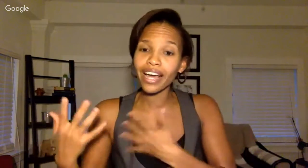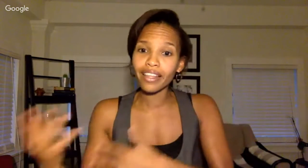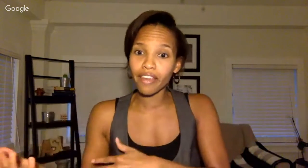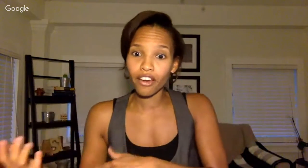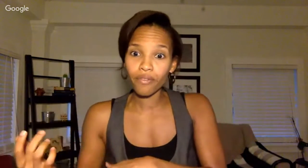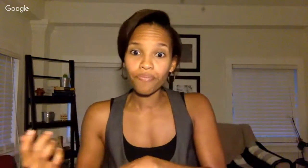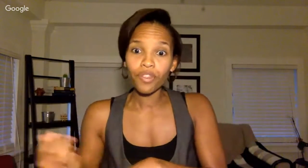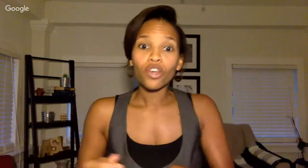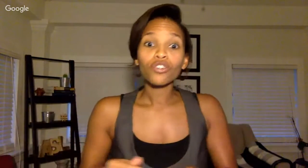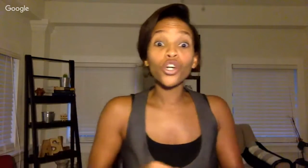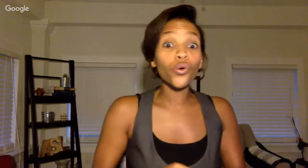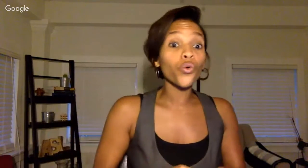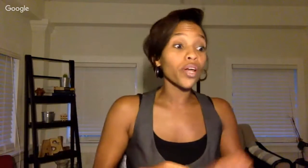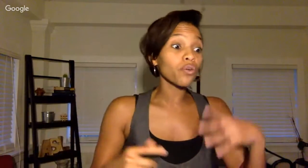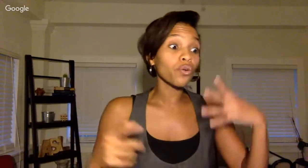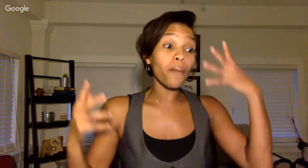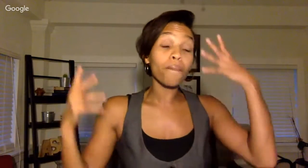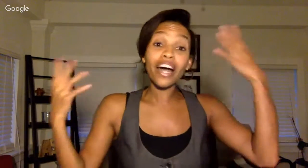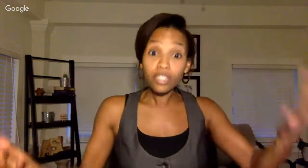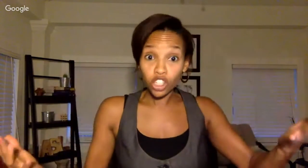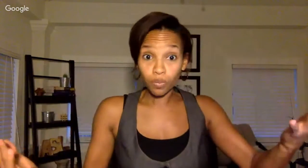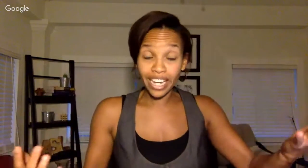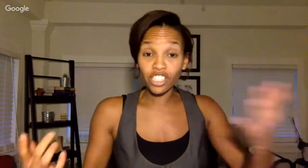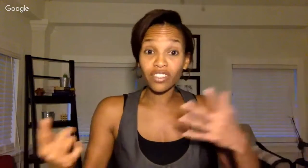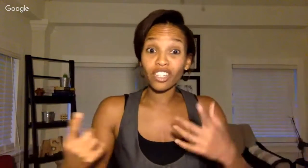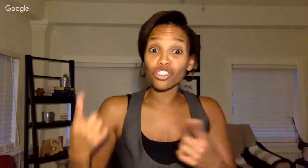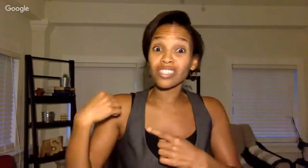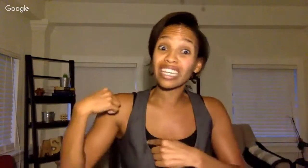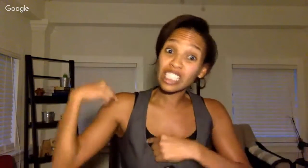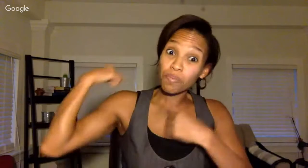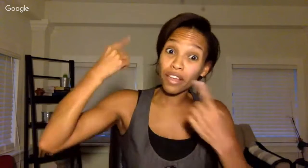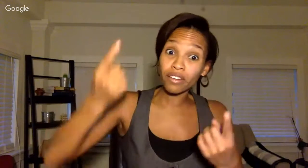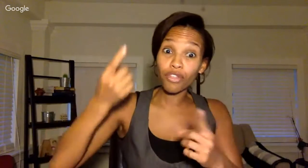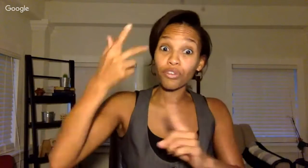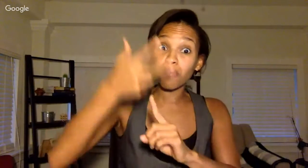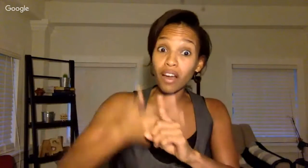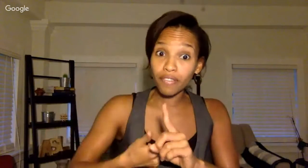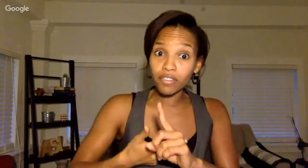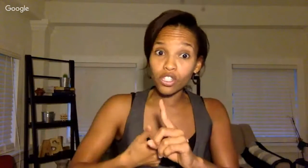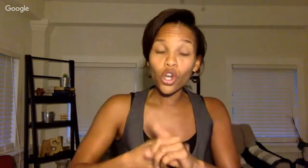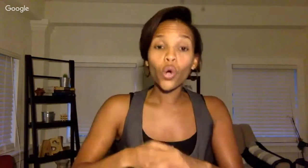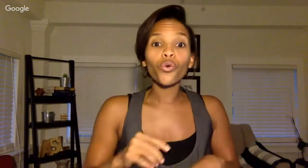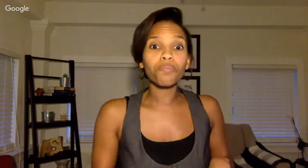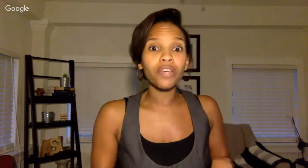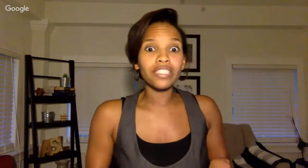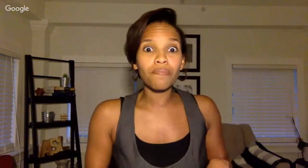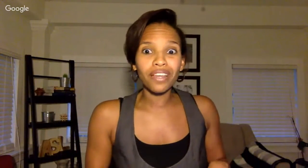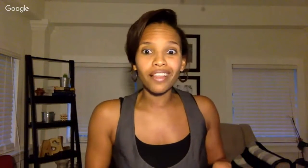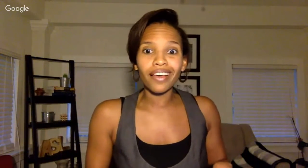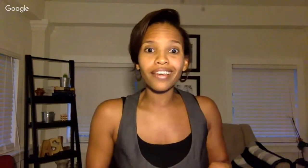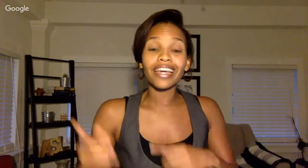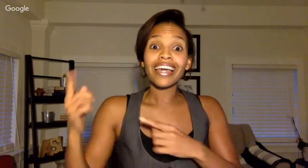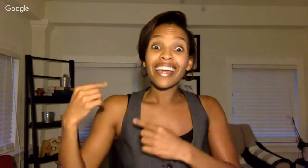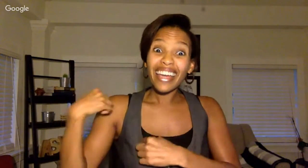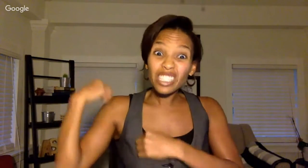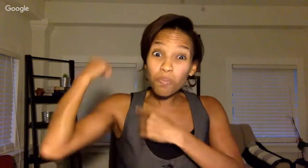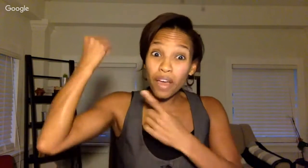in there. So a better interpretation than just it's been 3 months would be something like, it's been